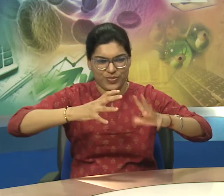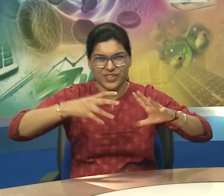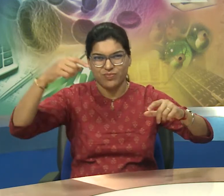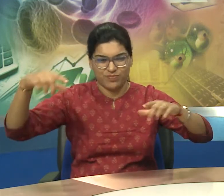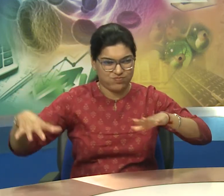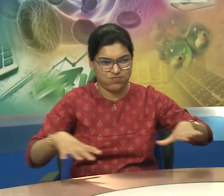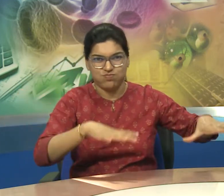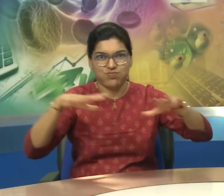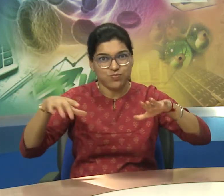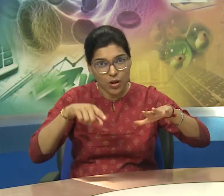Wholesaler,